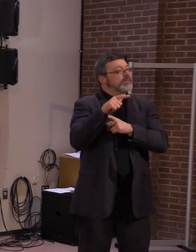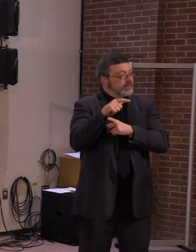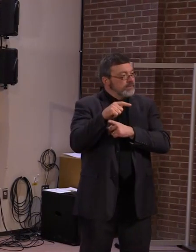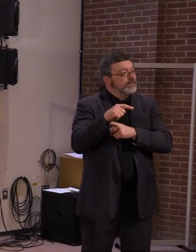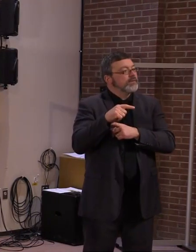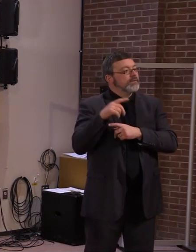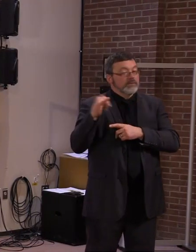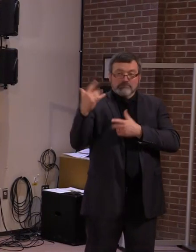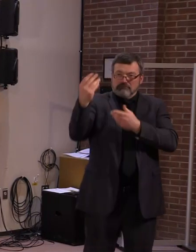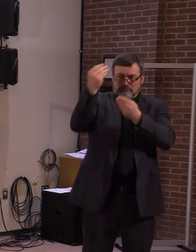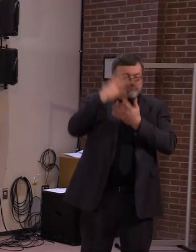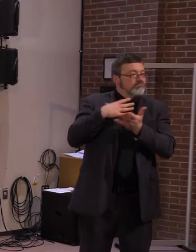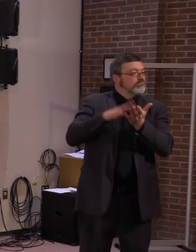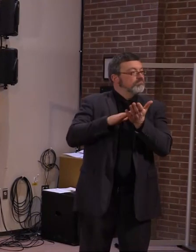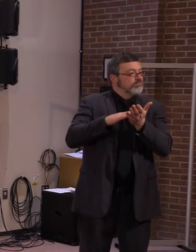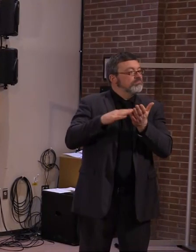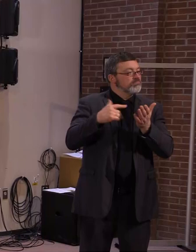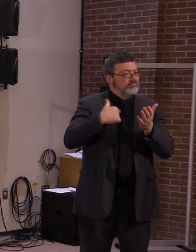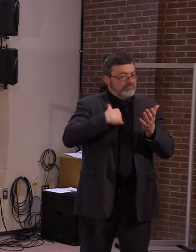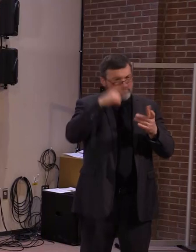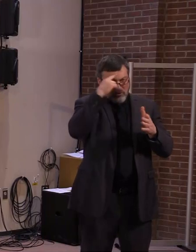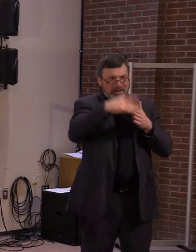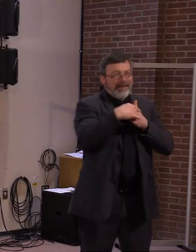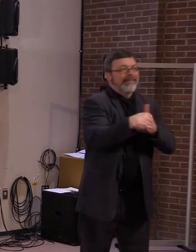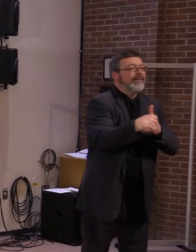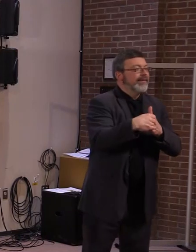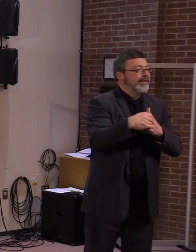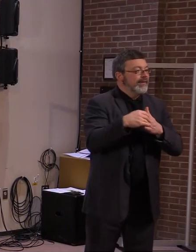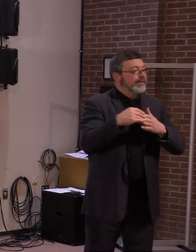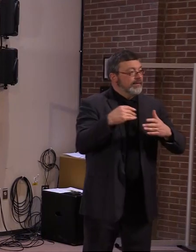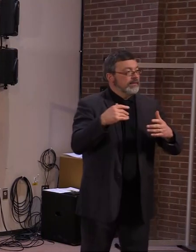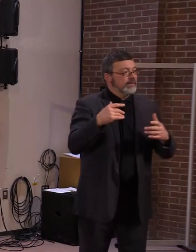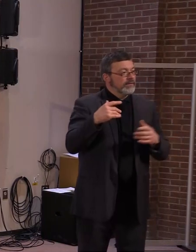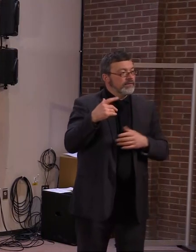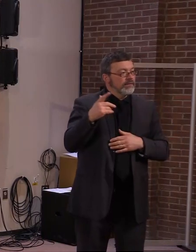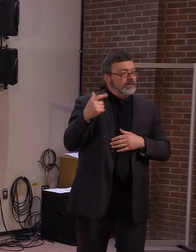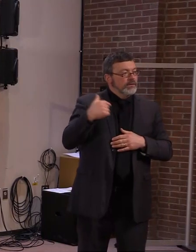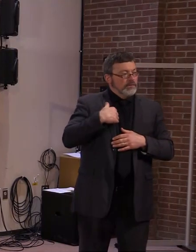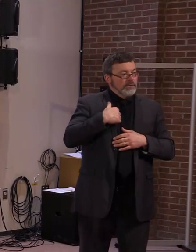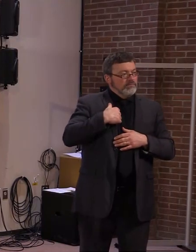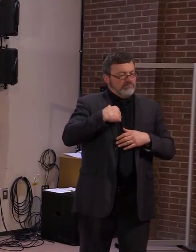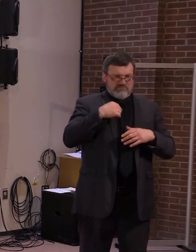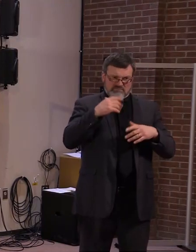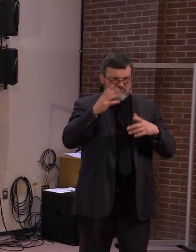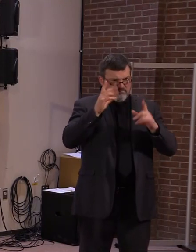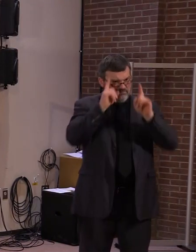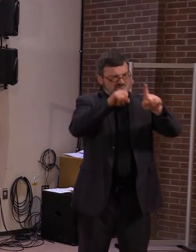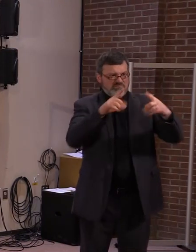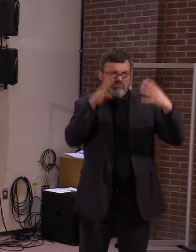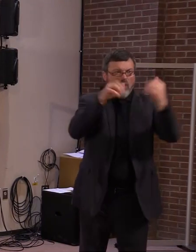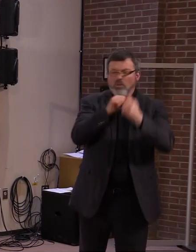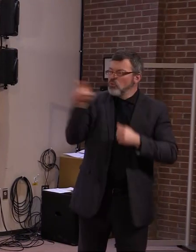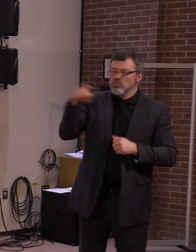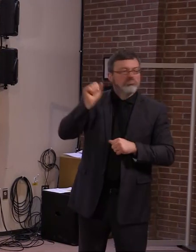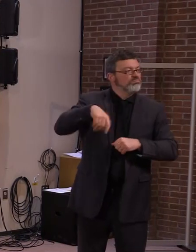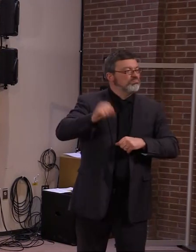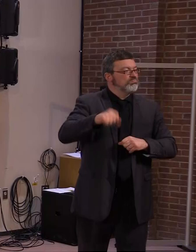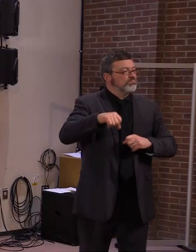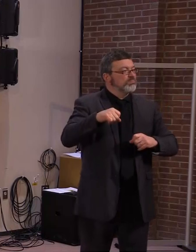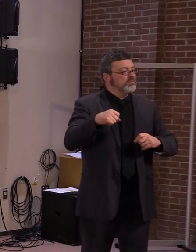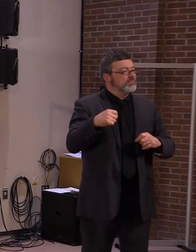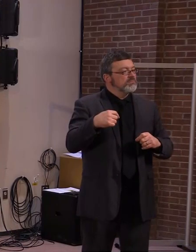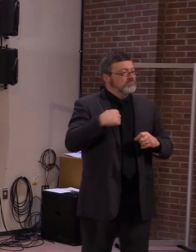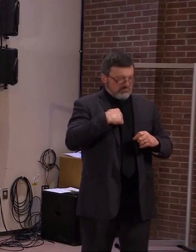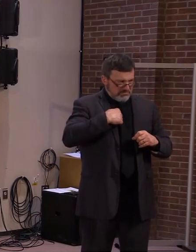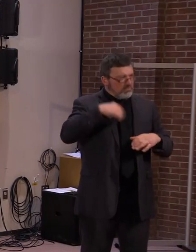leadership is when you say that you would go into battle with someone, and I would go into battle any day with the